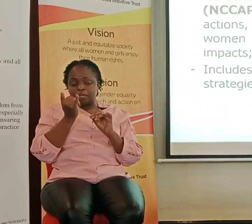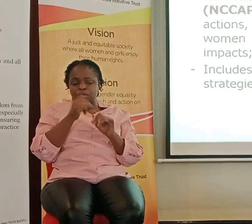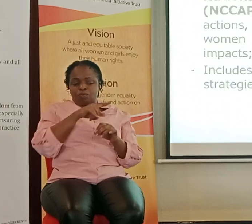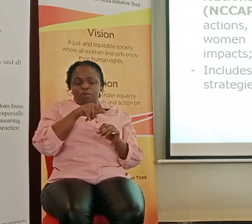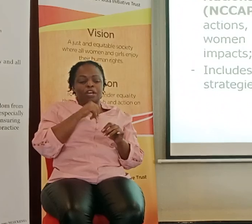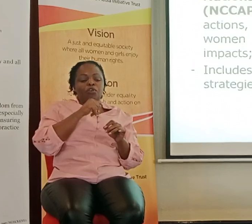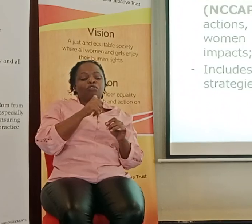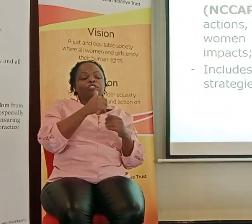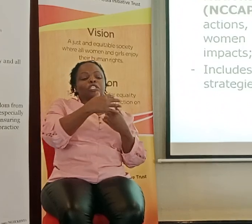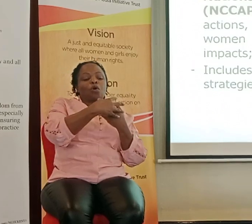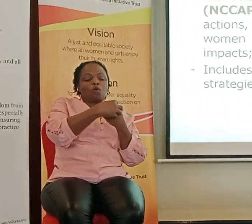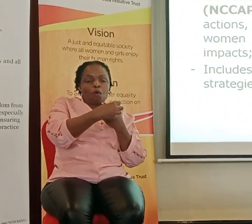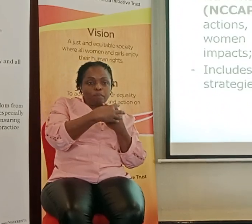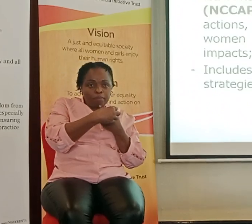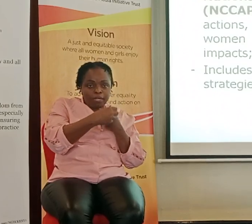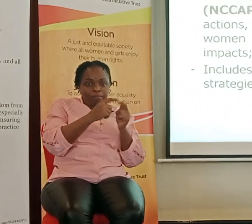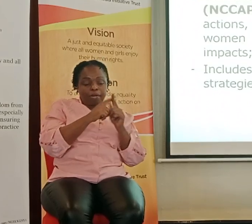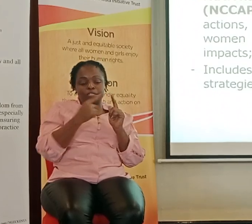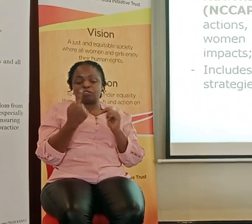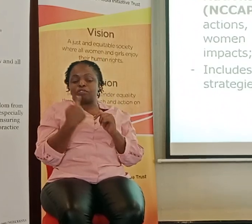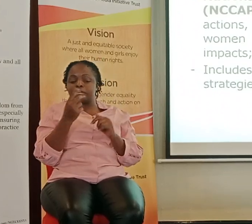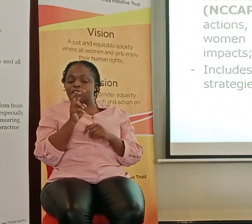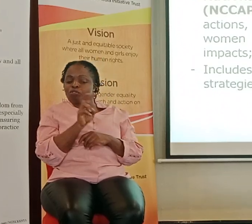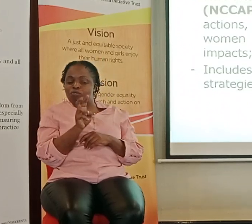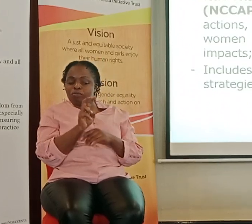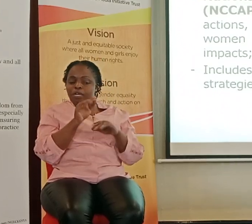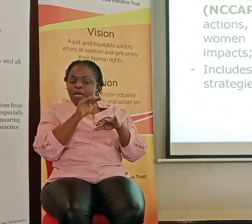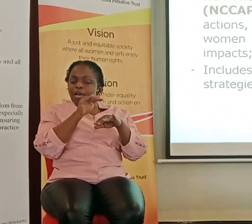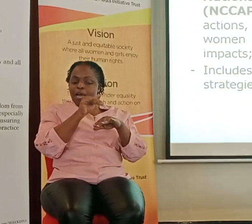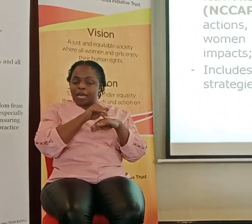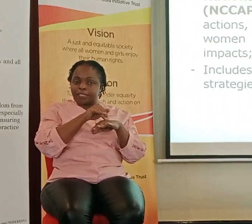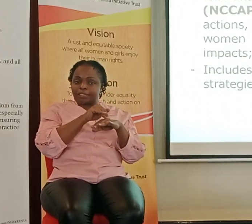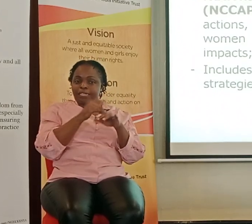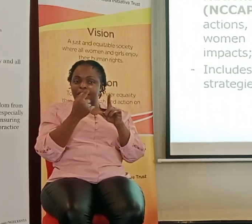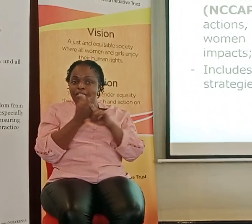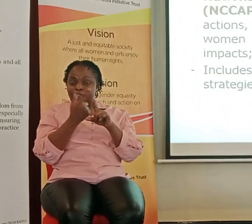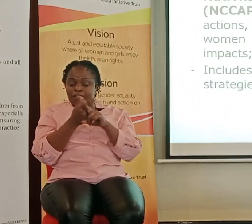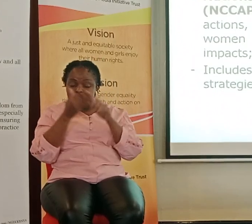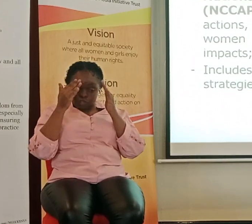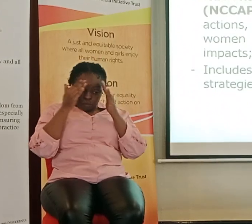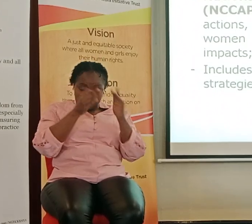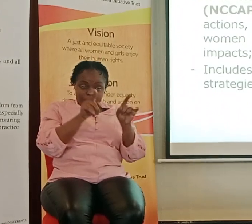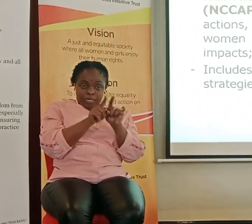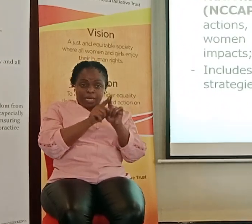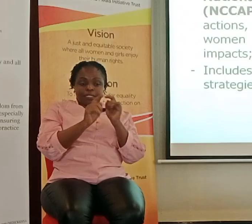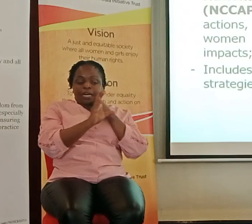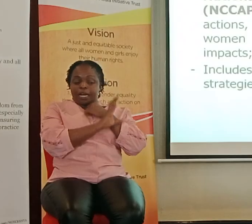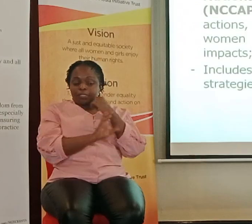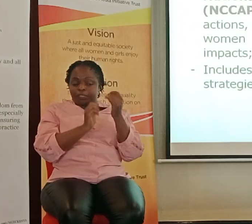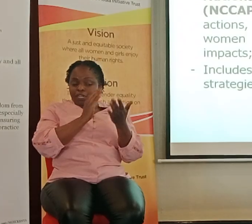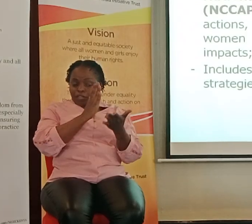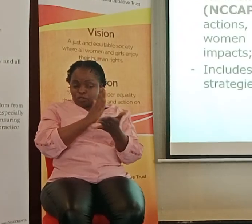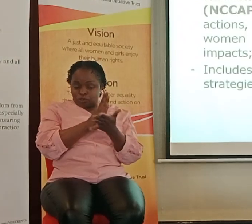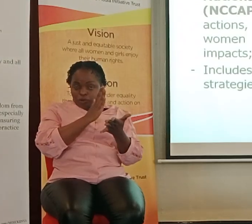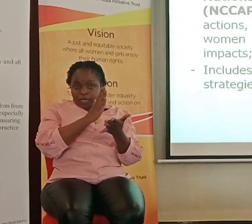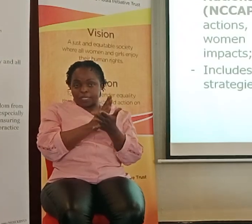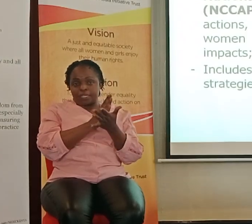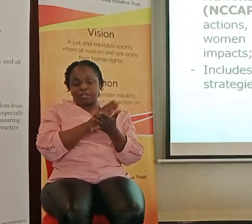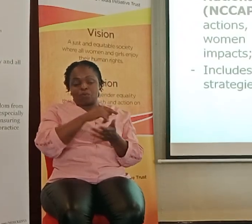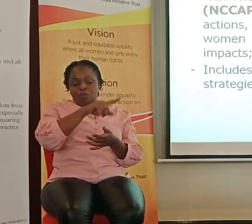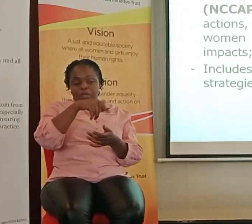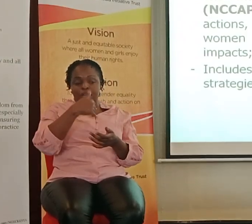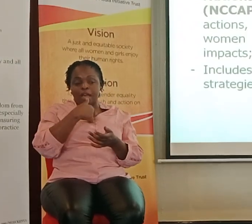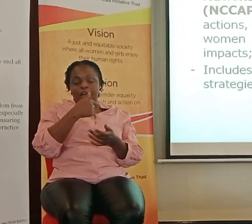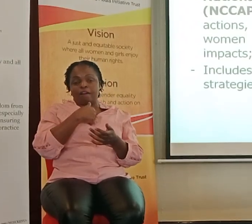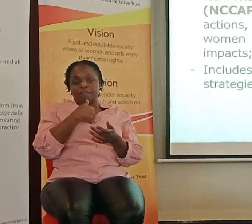not duplicating, but we are just looking at the various commitments as a country and ensuring that we